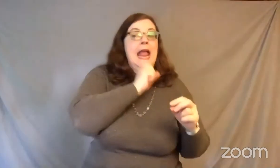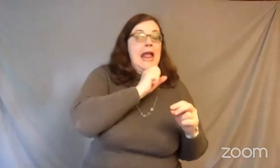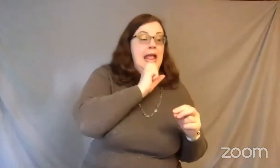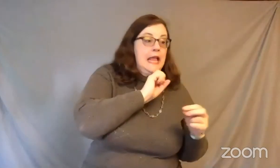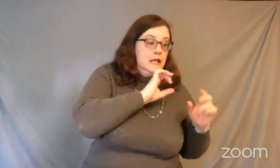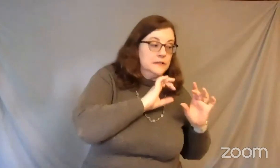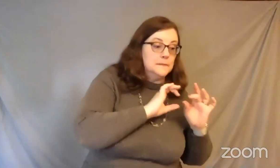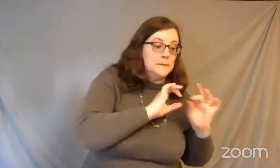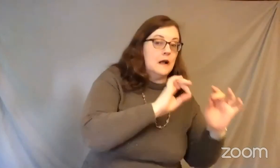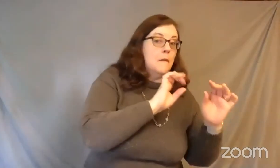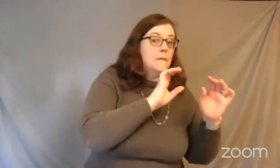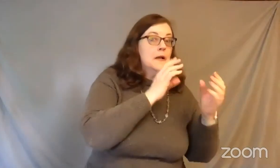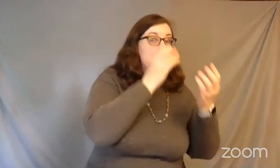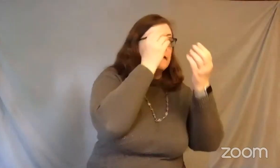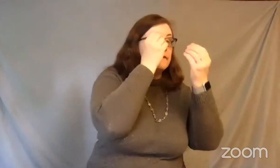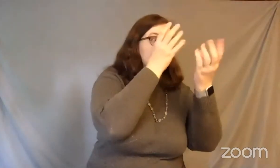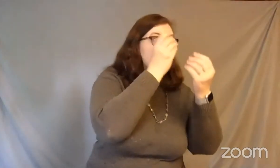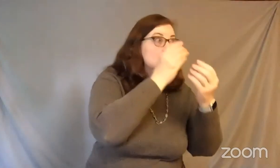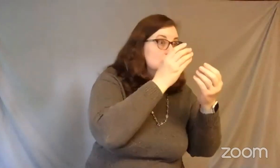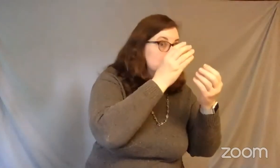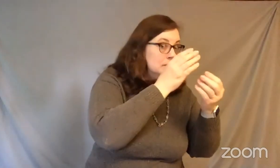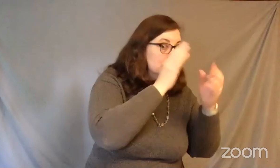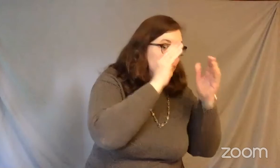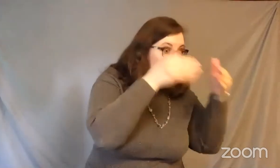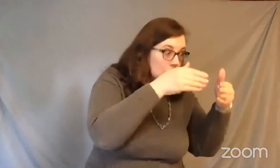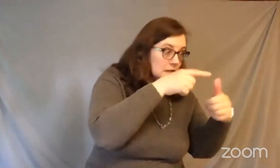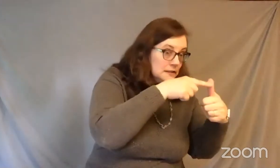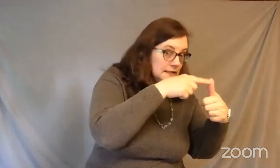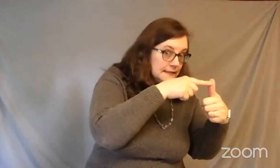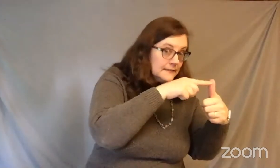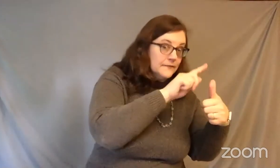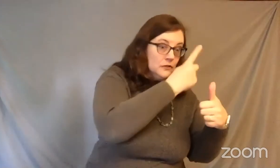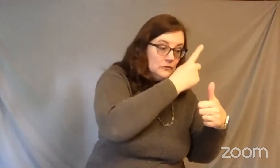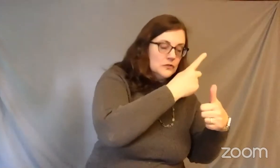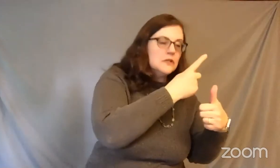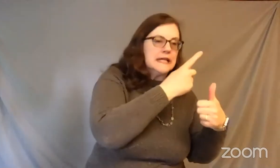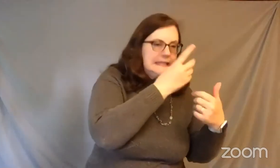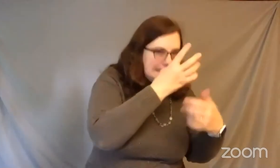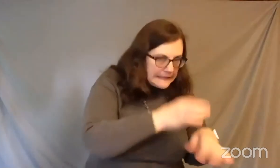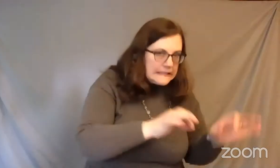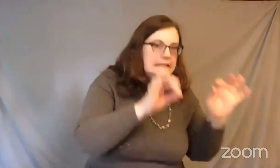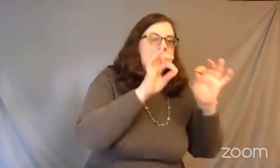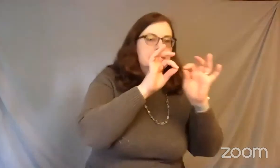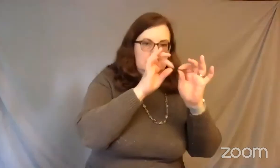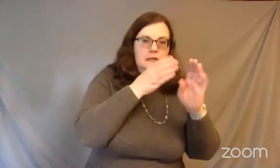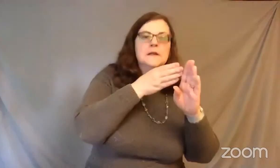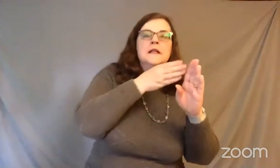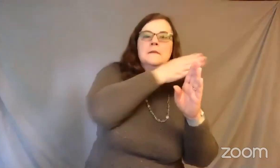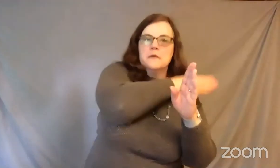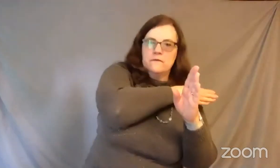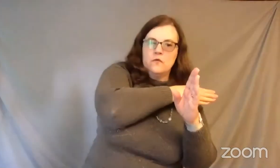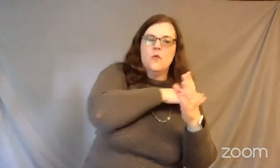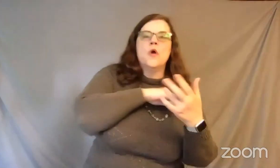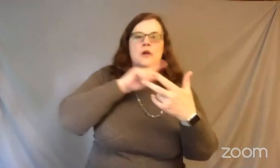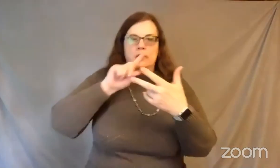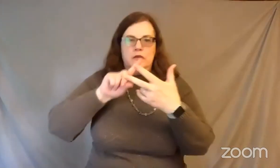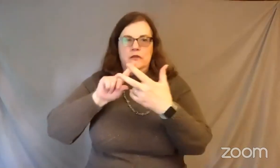For the doubling and for final position, there was a significant difference. So if we're talking about the first, which was the focus